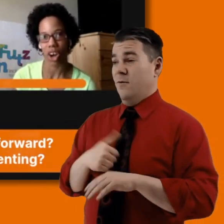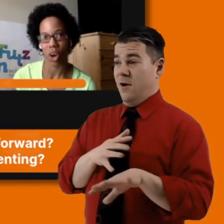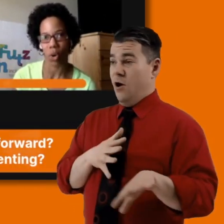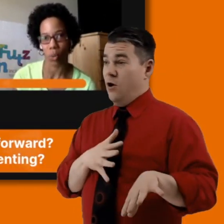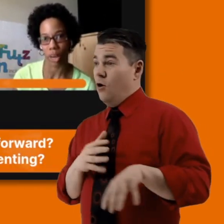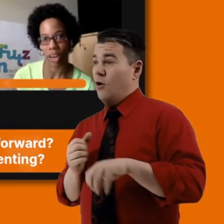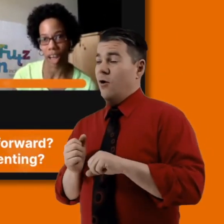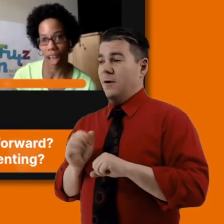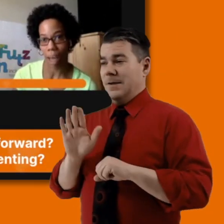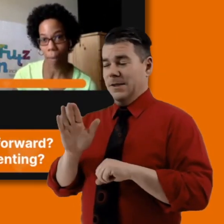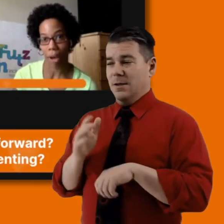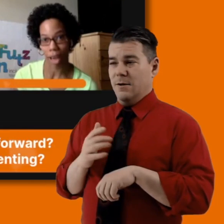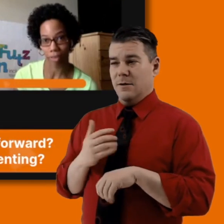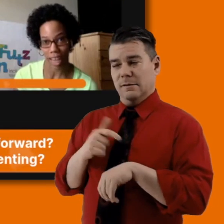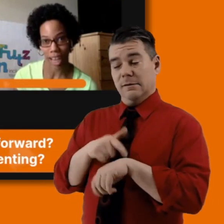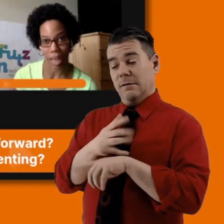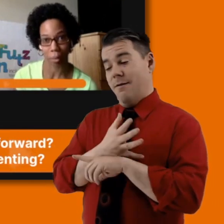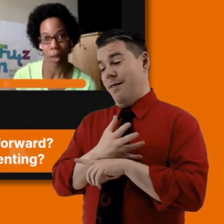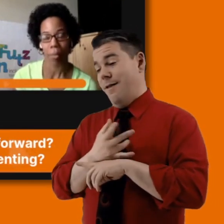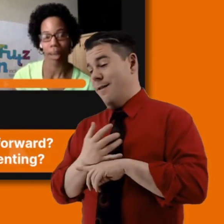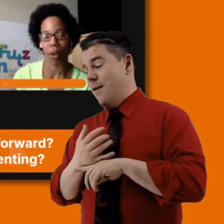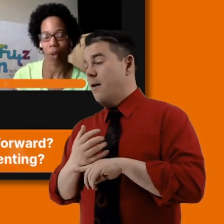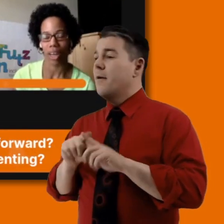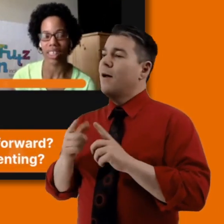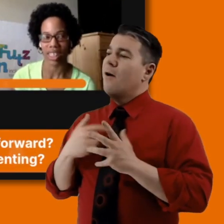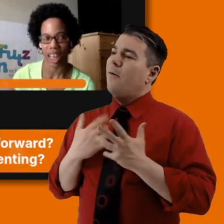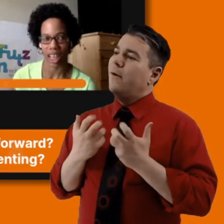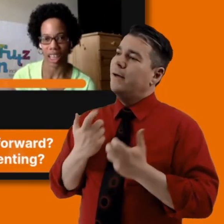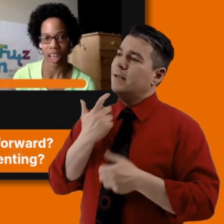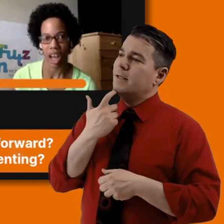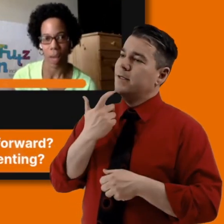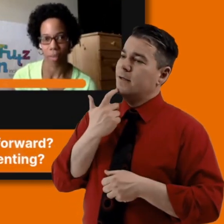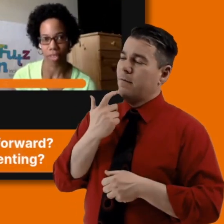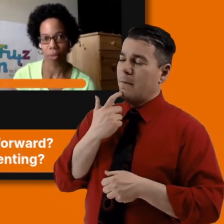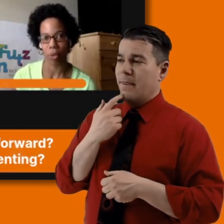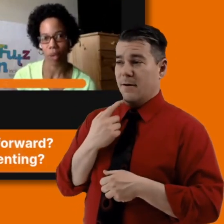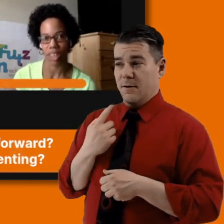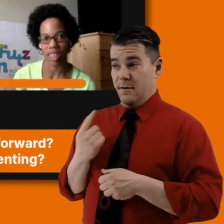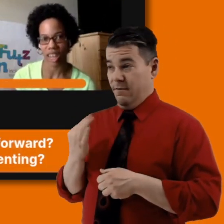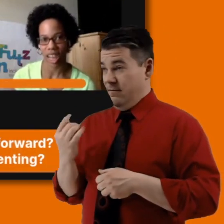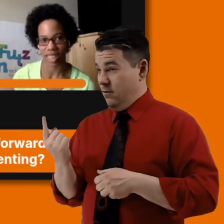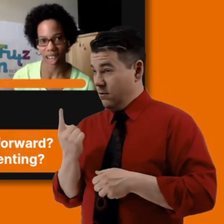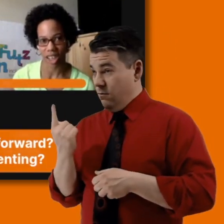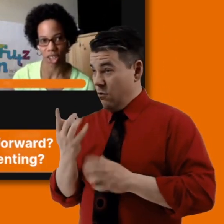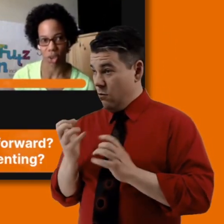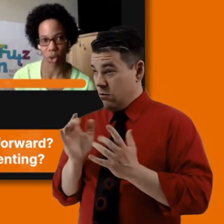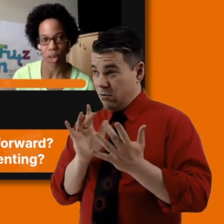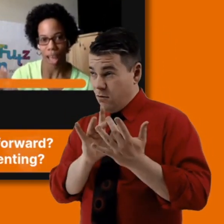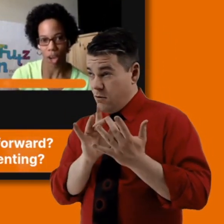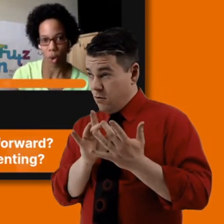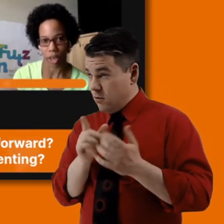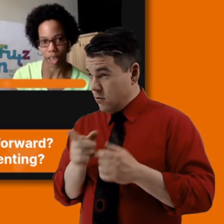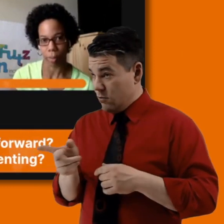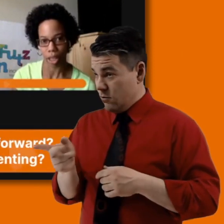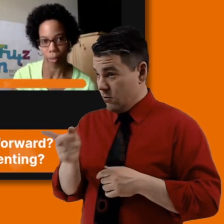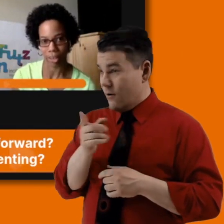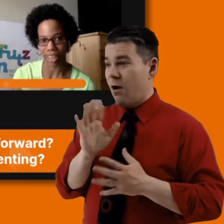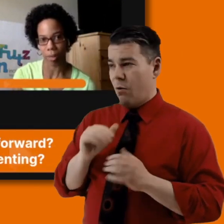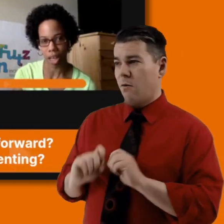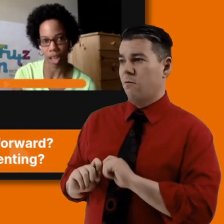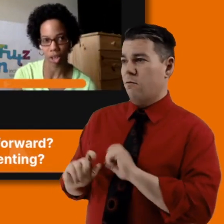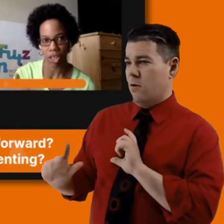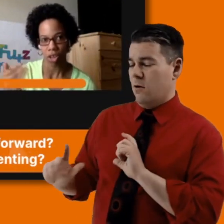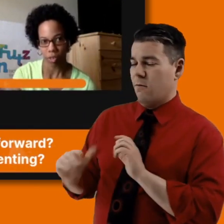we go, we're about out of time, but I want to say if someone wants to contact you, I know we're going to pull up